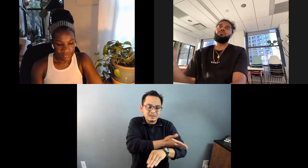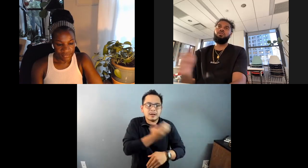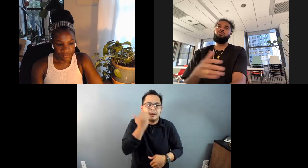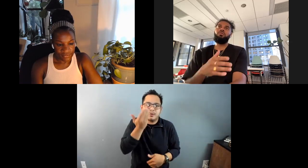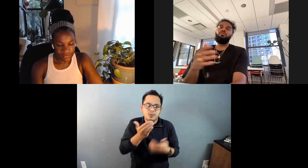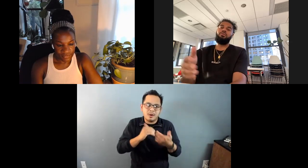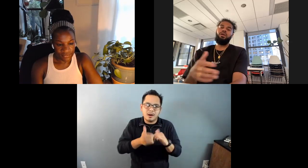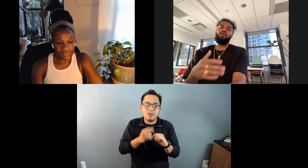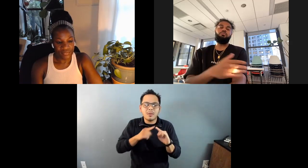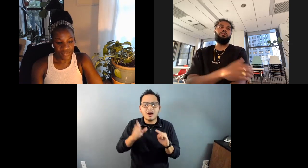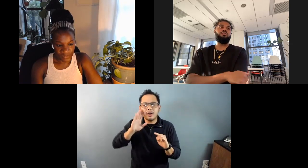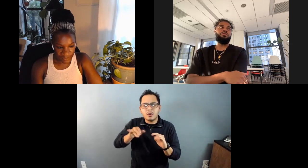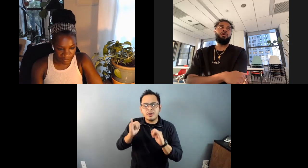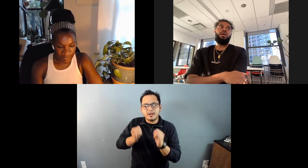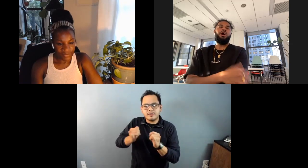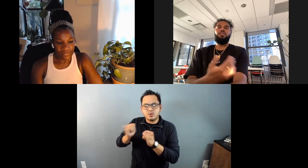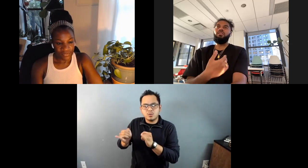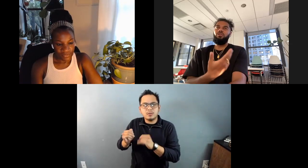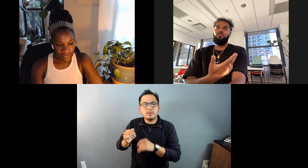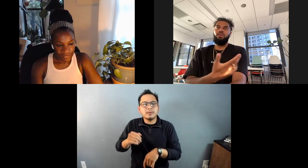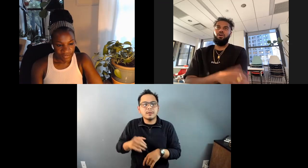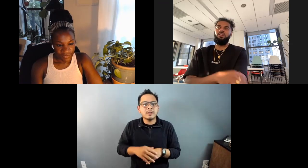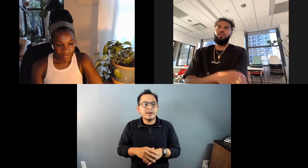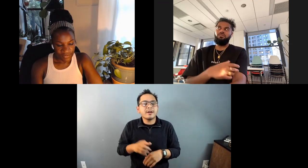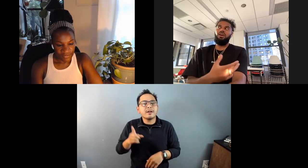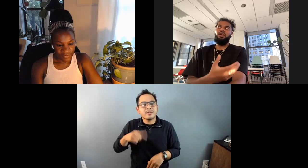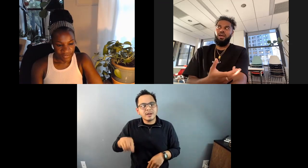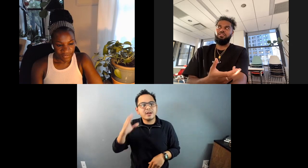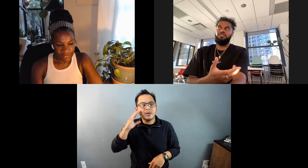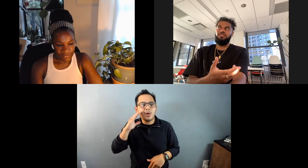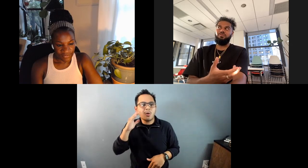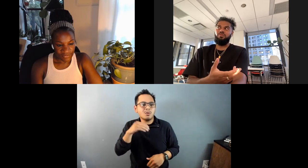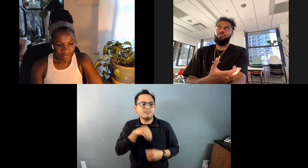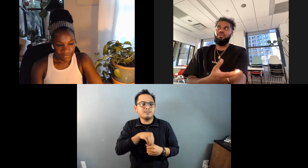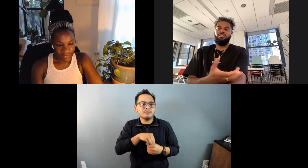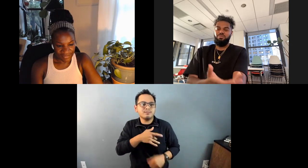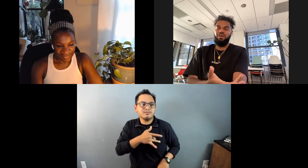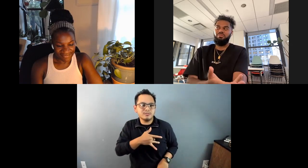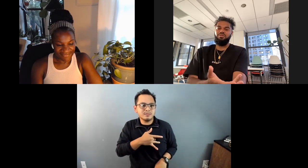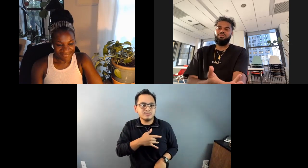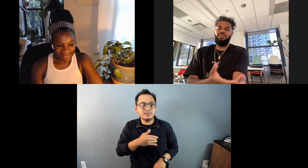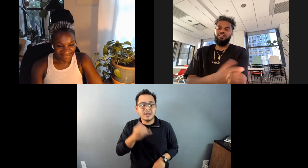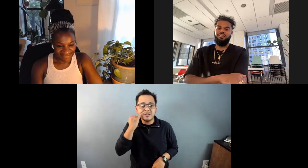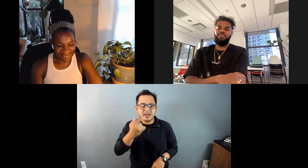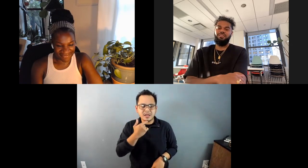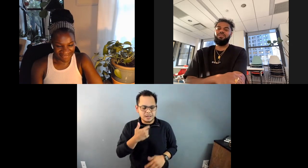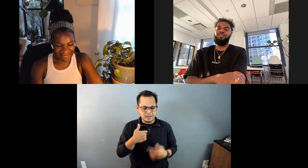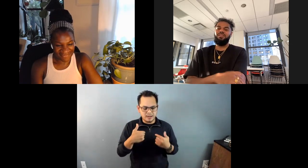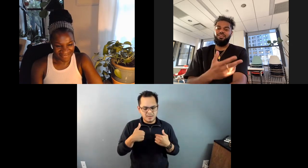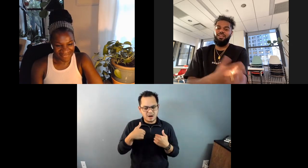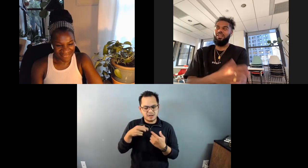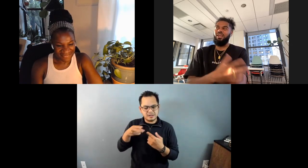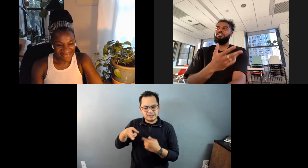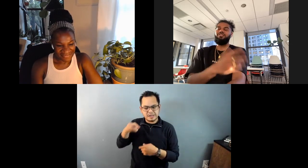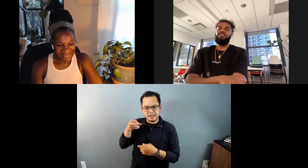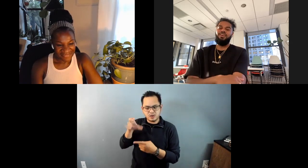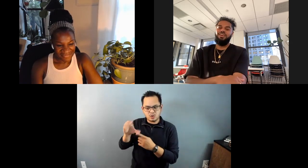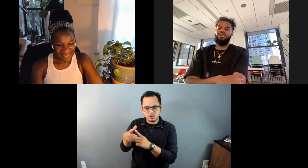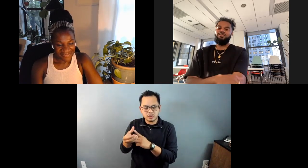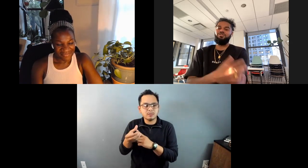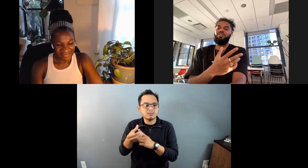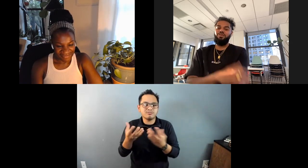to, it just naturally happens where I'm like, I am the underdog. I felt like the underdog my entire life. My country's felt like the underdog my entire